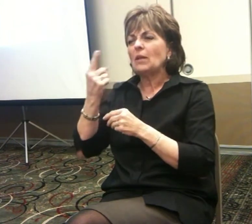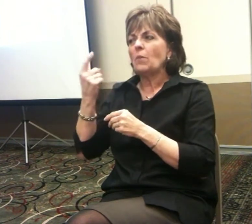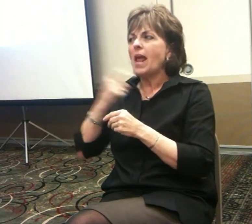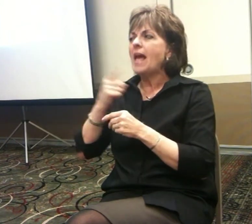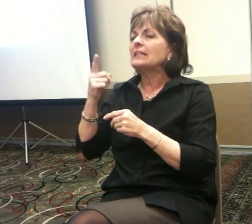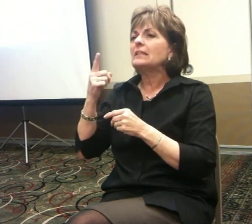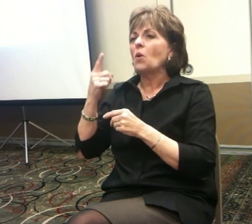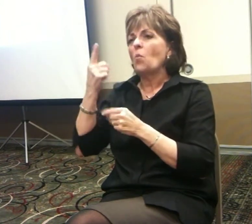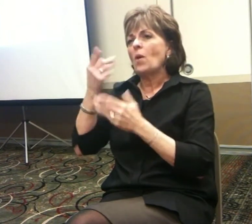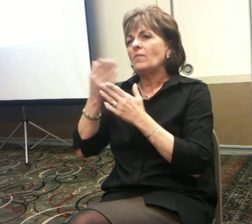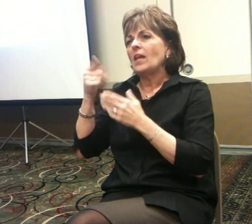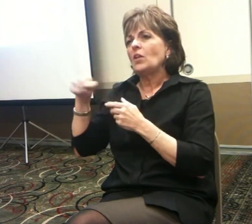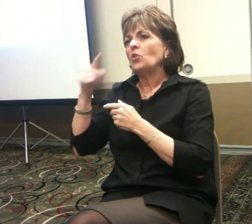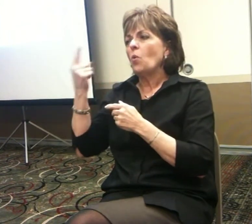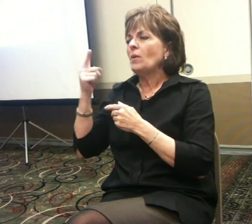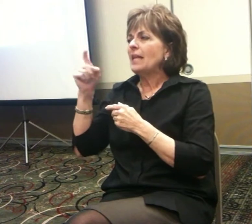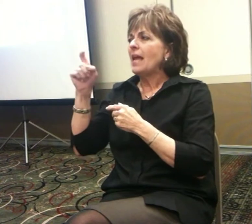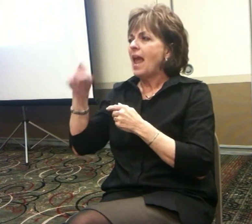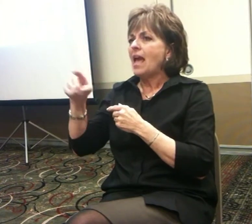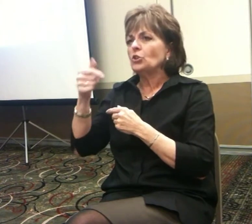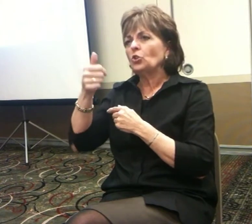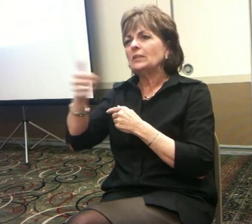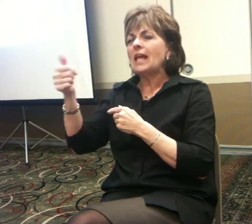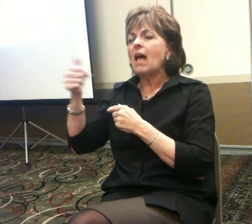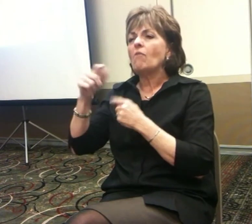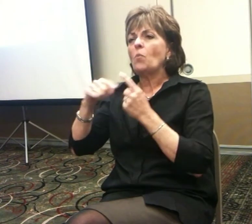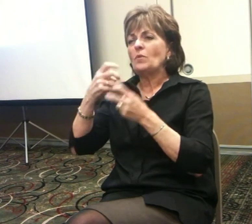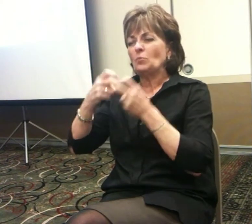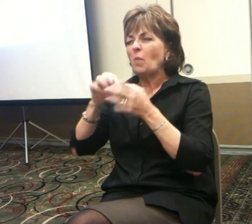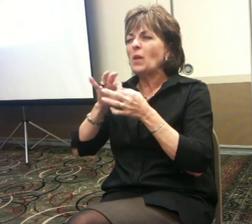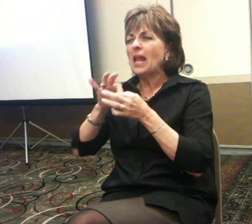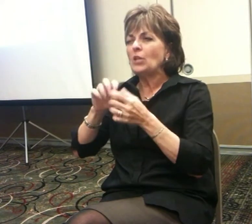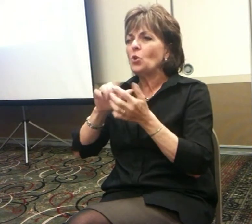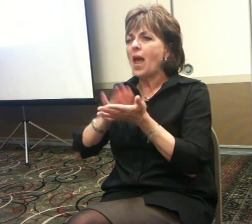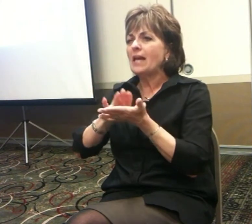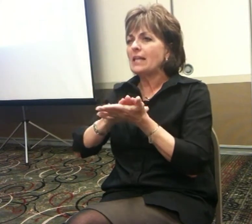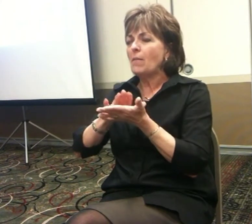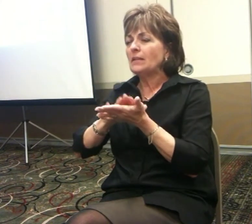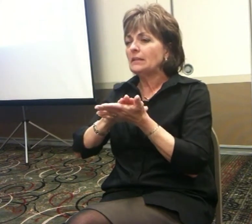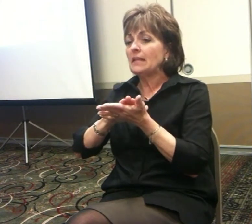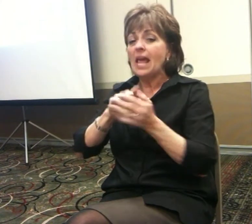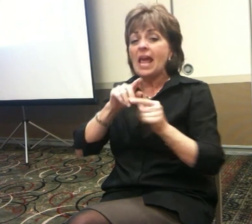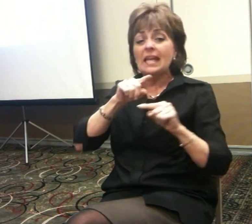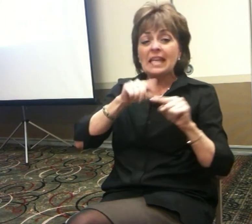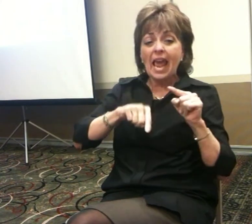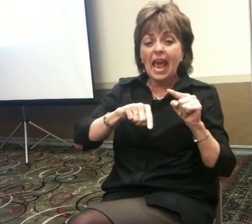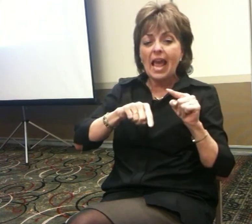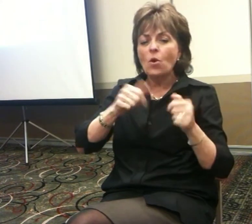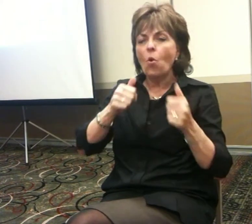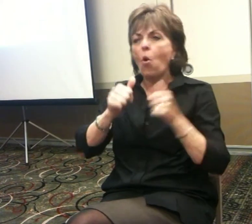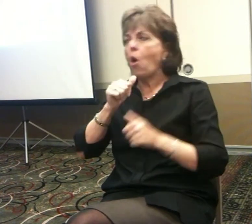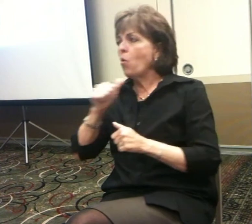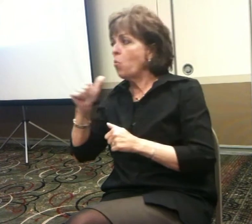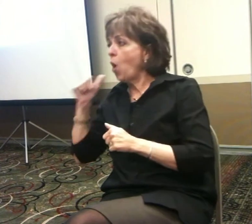things you've always got to ask yourself when there's a problem, especially around an academic, is this a can't or won't? Is it I can do it, I just don't want to